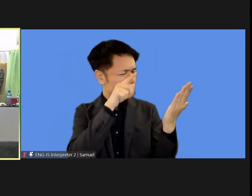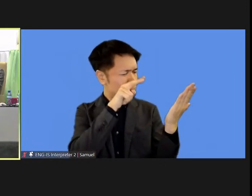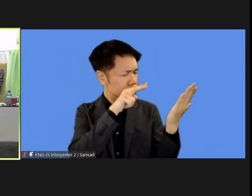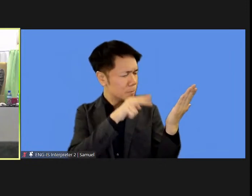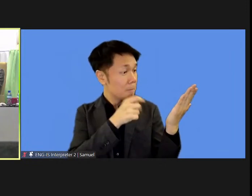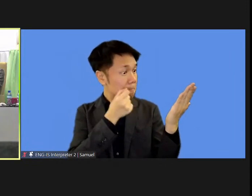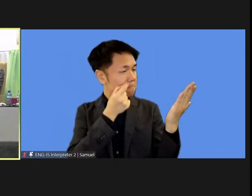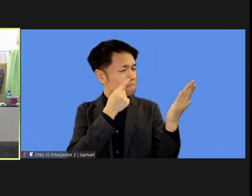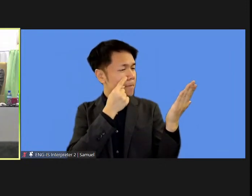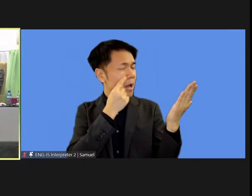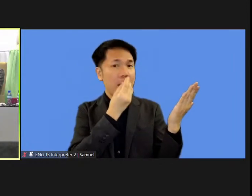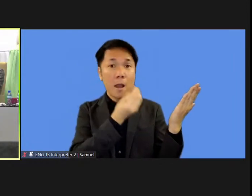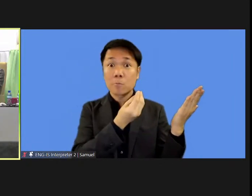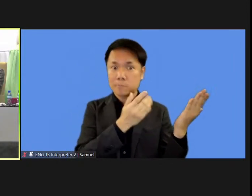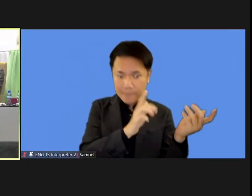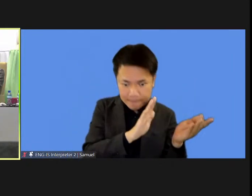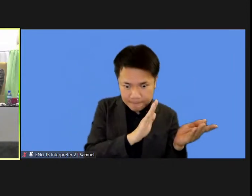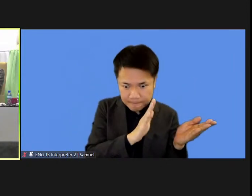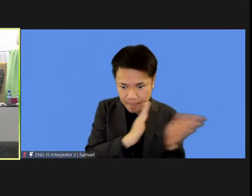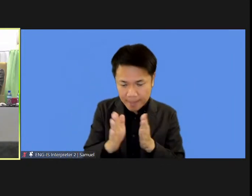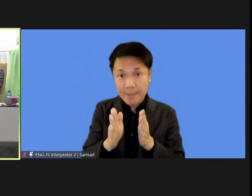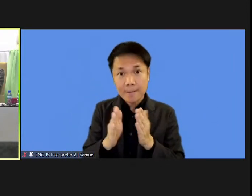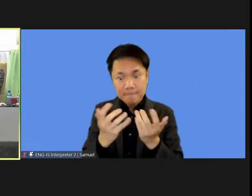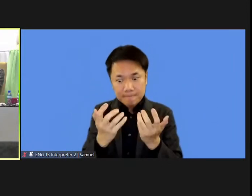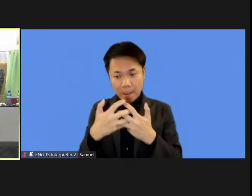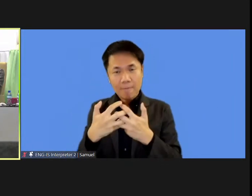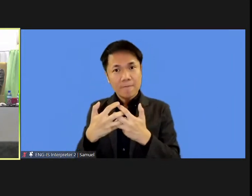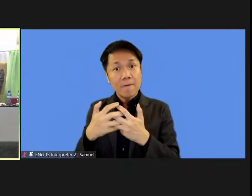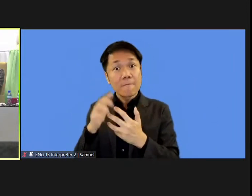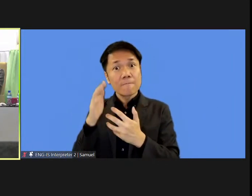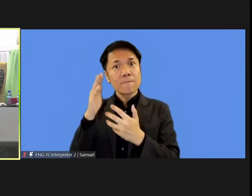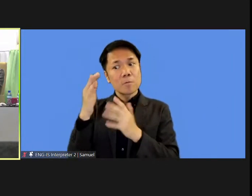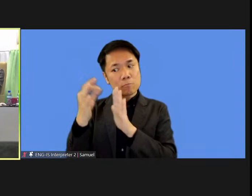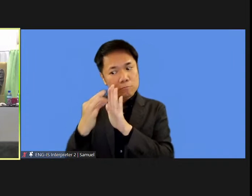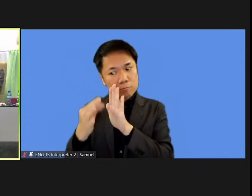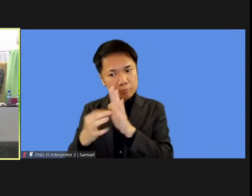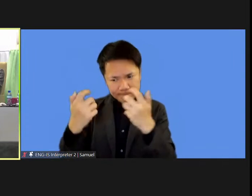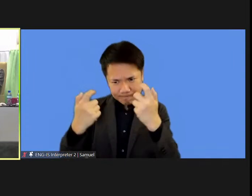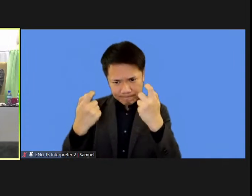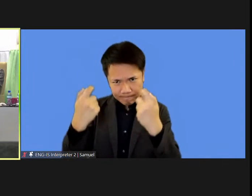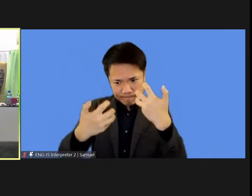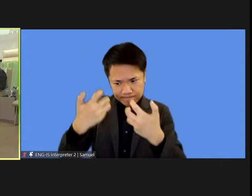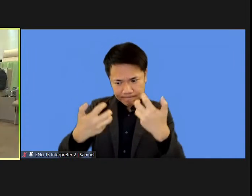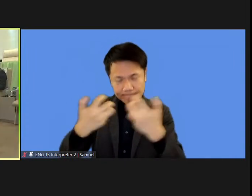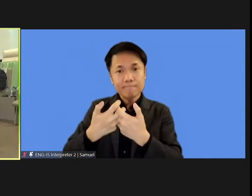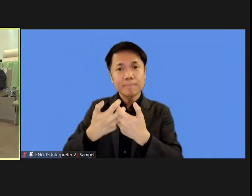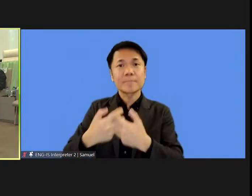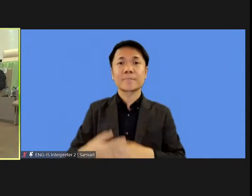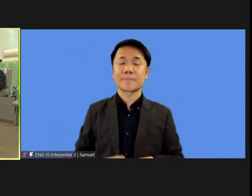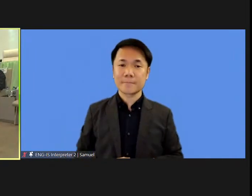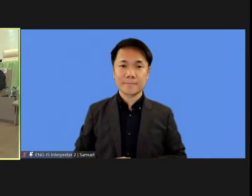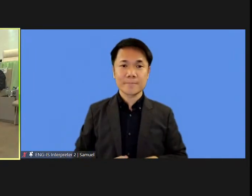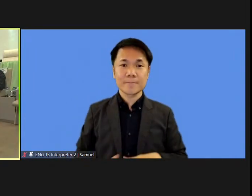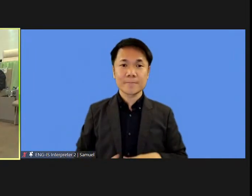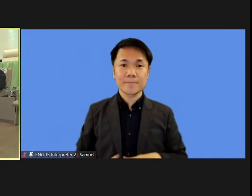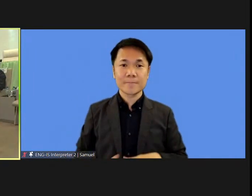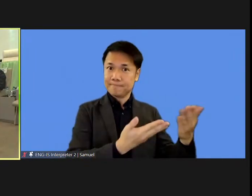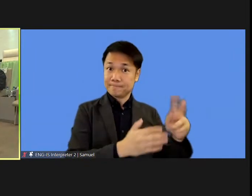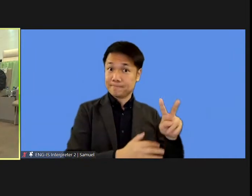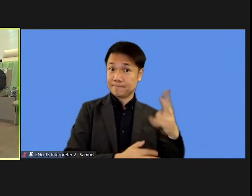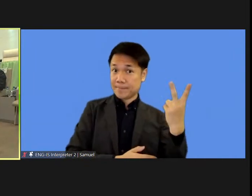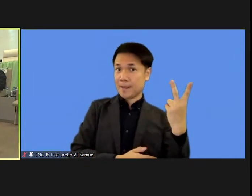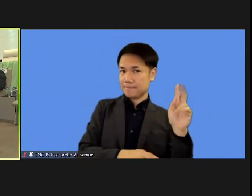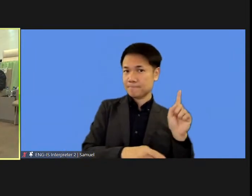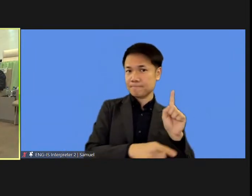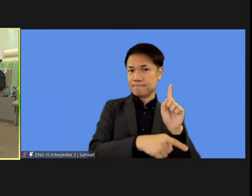constituencies. You have the floor, 5 minutes, Mr. Mayers. Thank you, Mr. Moderator, and a warm good morning to Your Excellency,